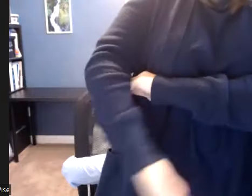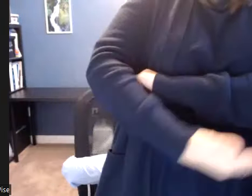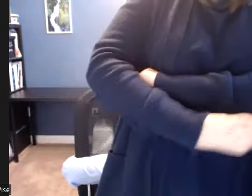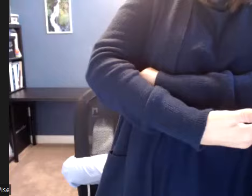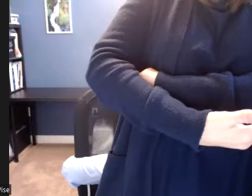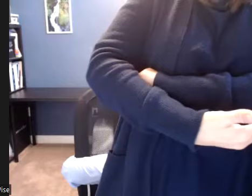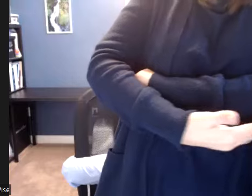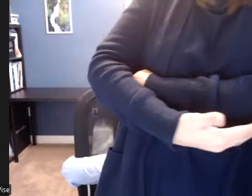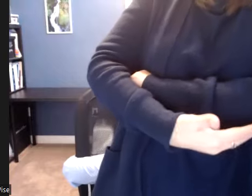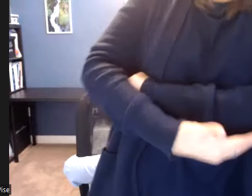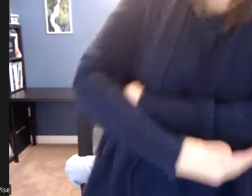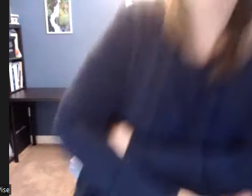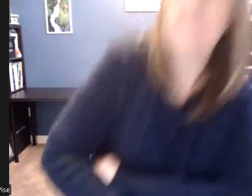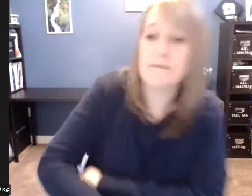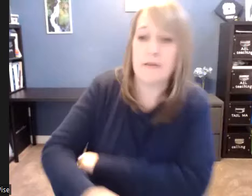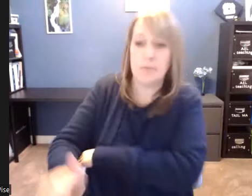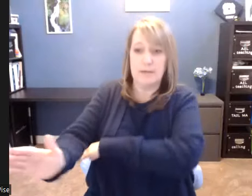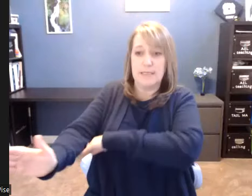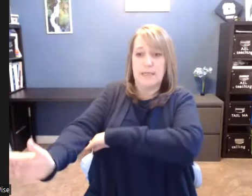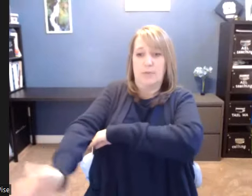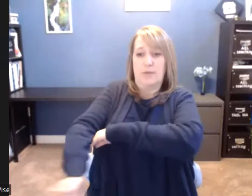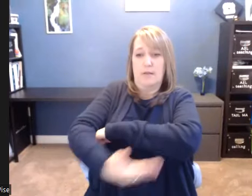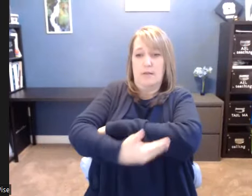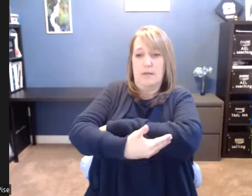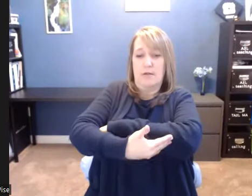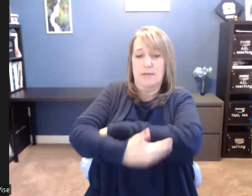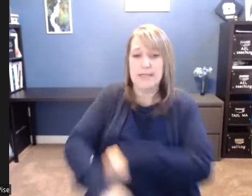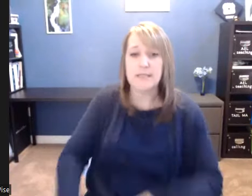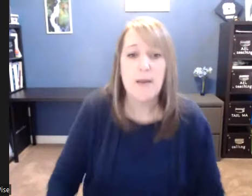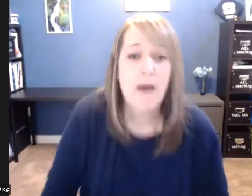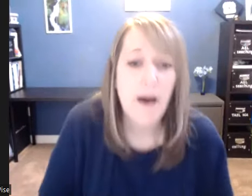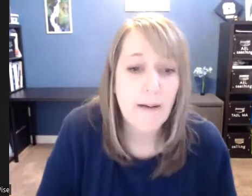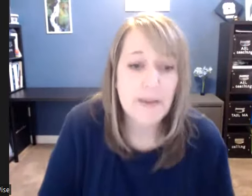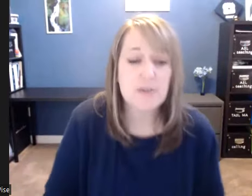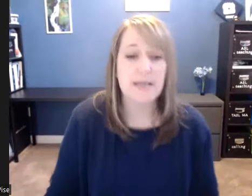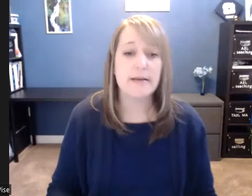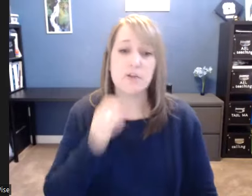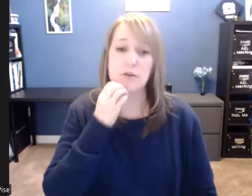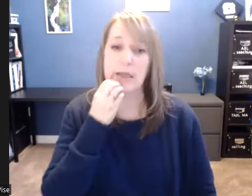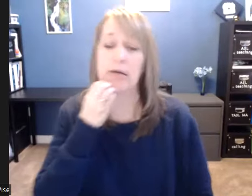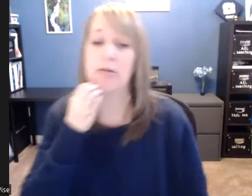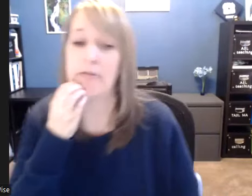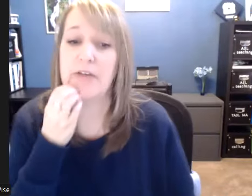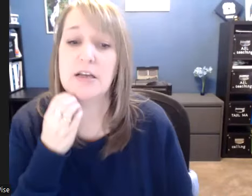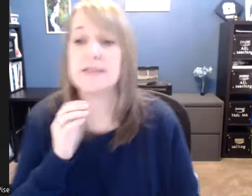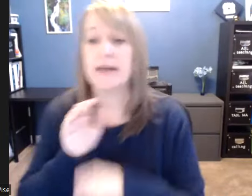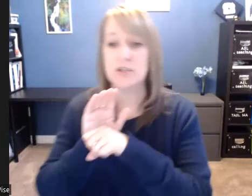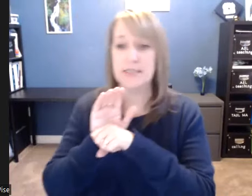This way. Probably didn't help. All night. In your Sighting Naturally videos, they actually sign